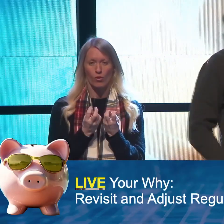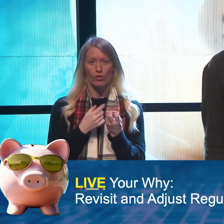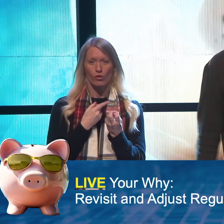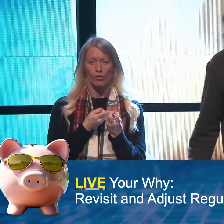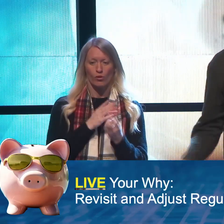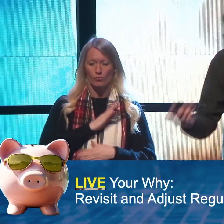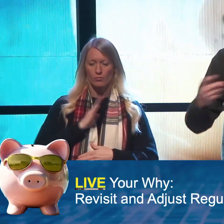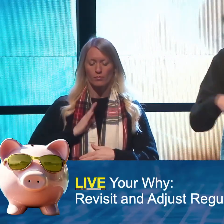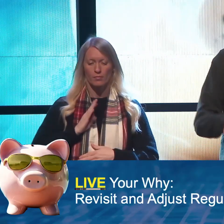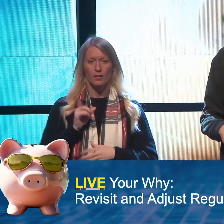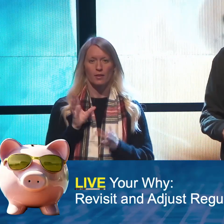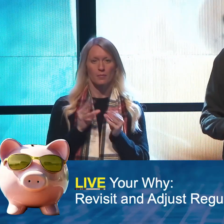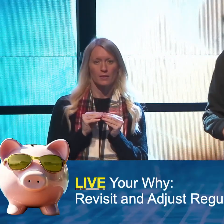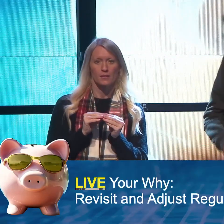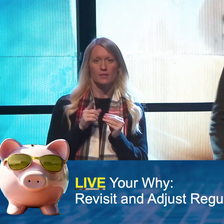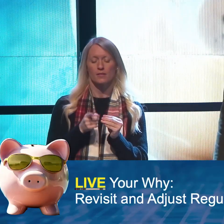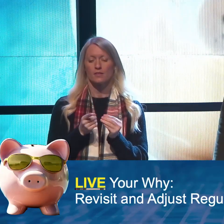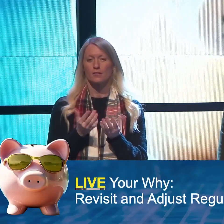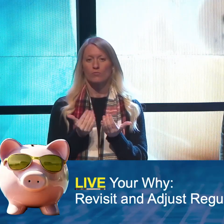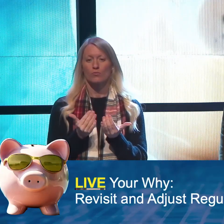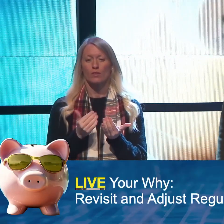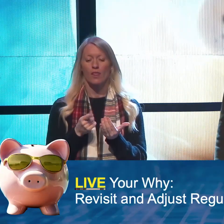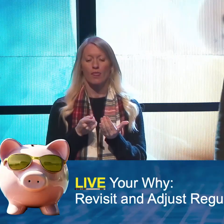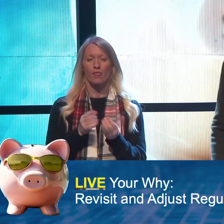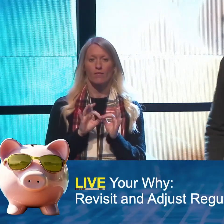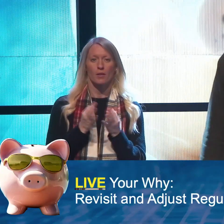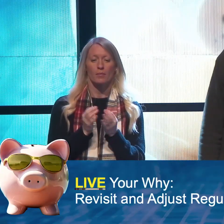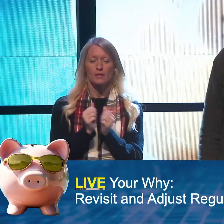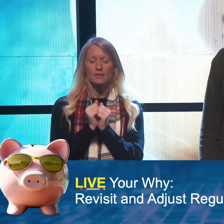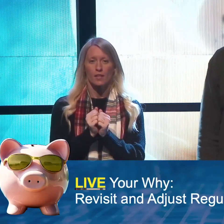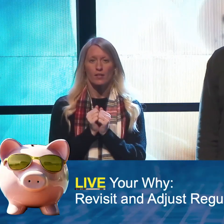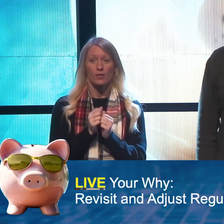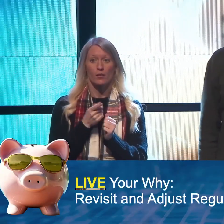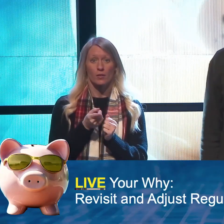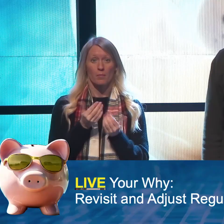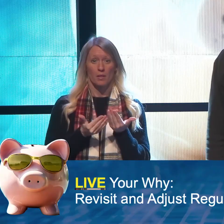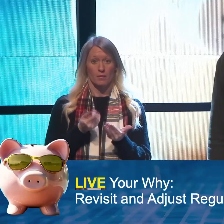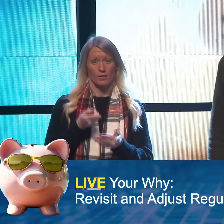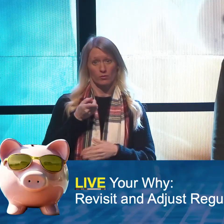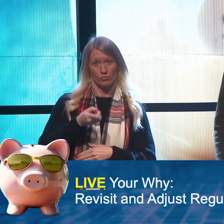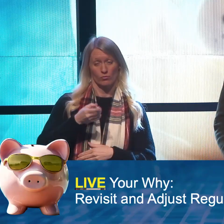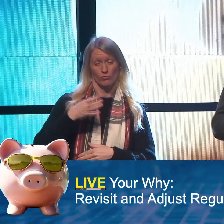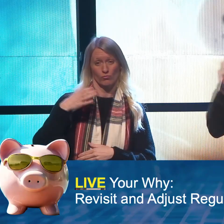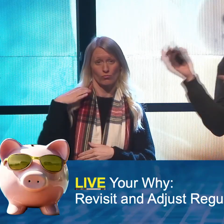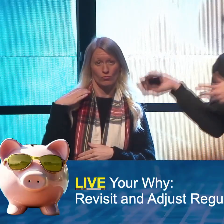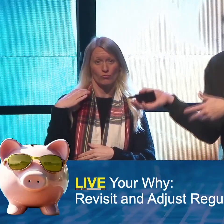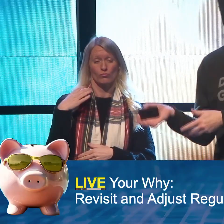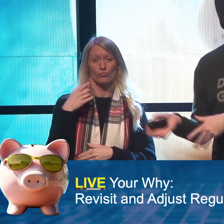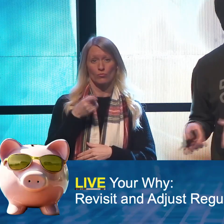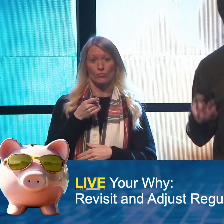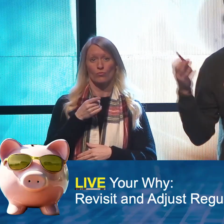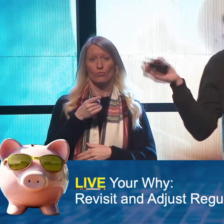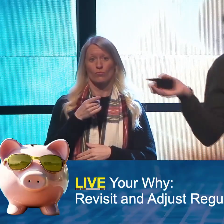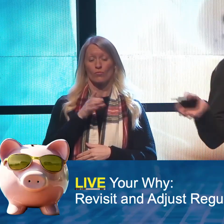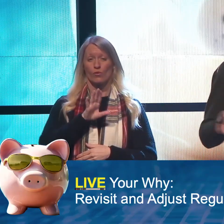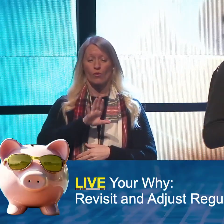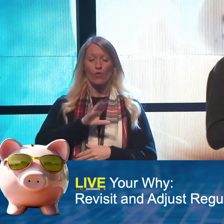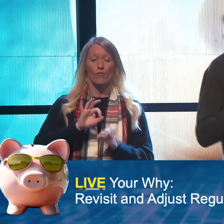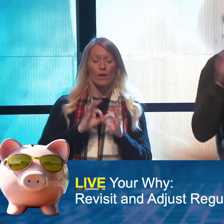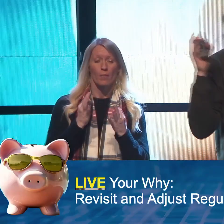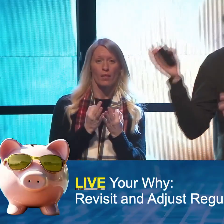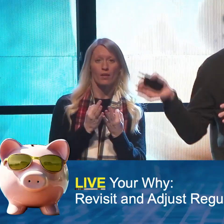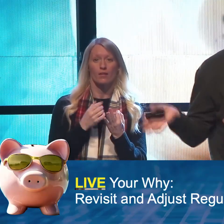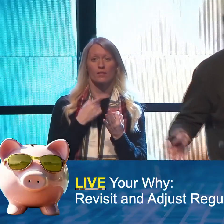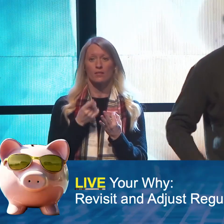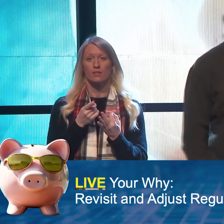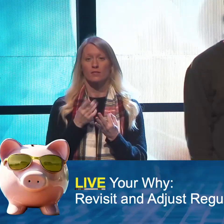family together and talk about this. And maybe you're the chief financial officer of your family. And maybe your partner, your spouse is the